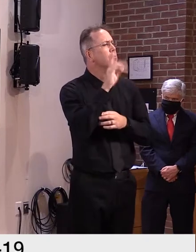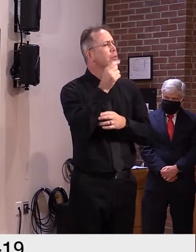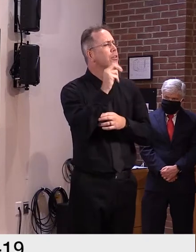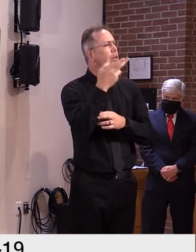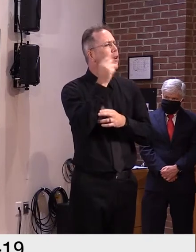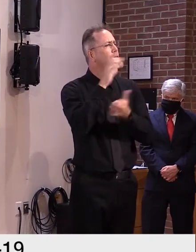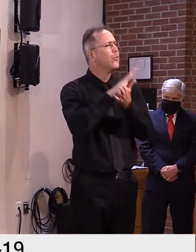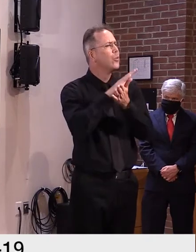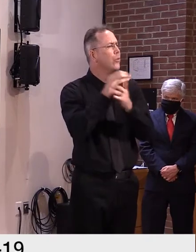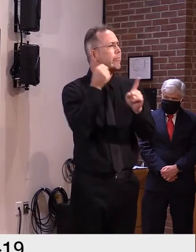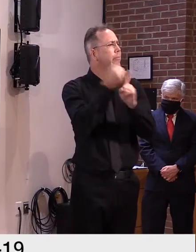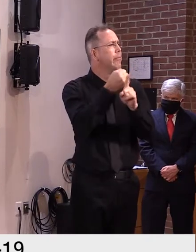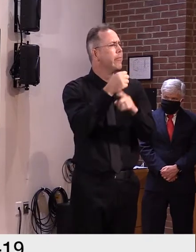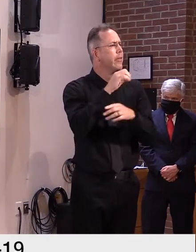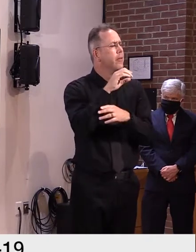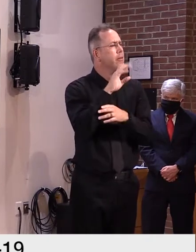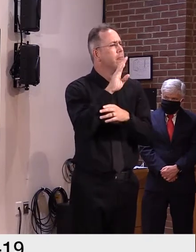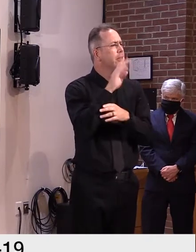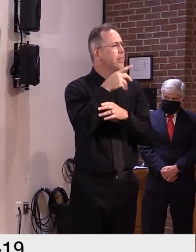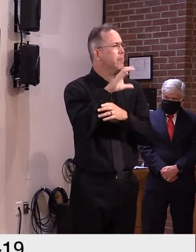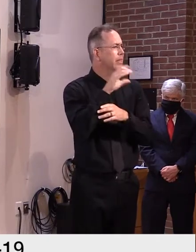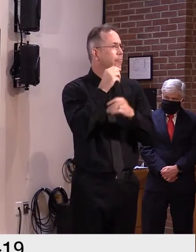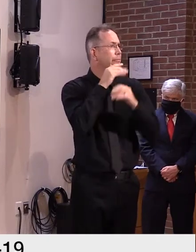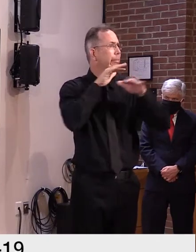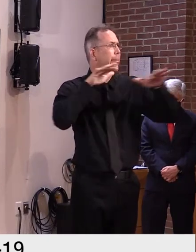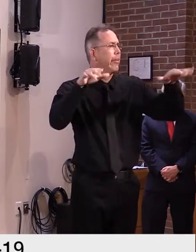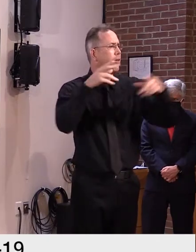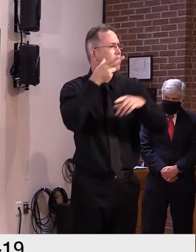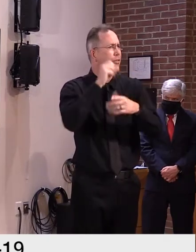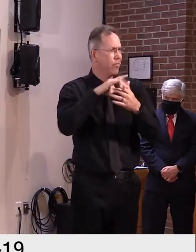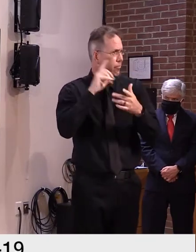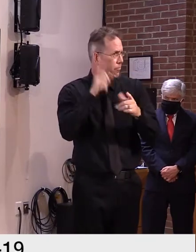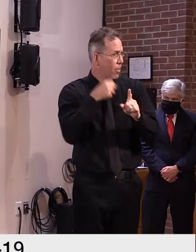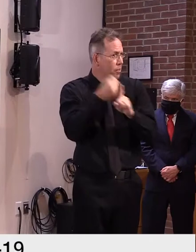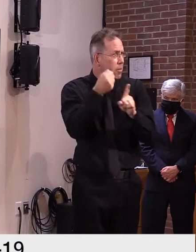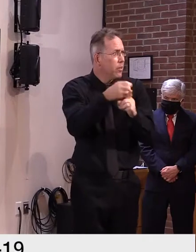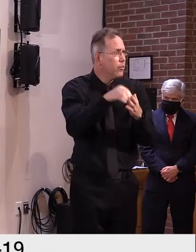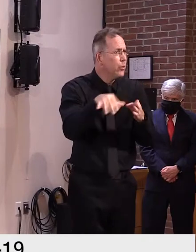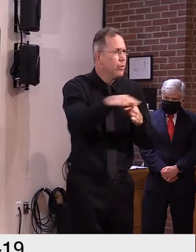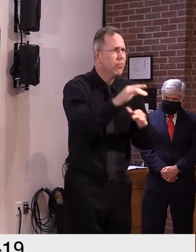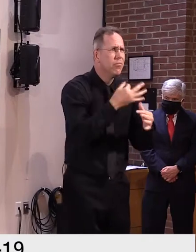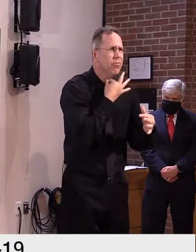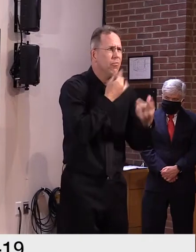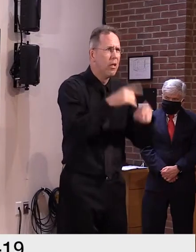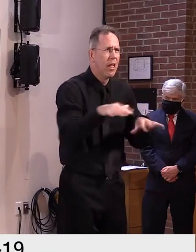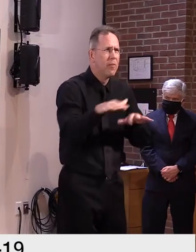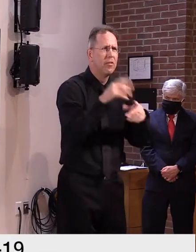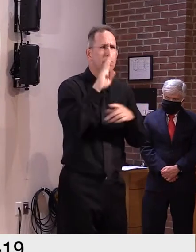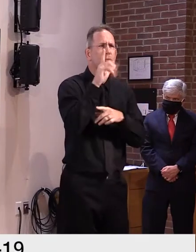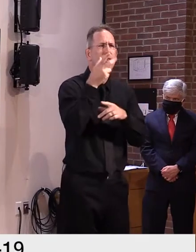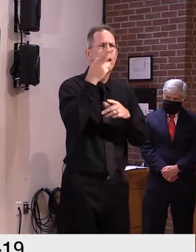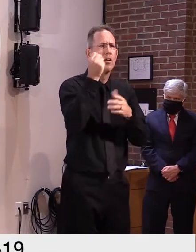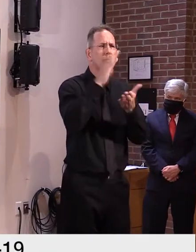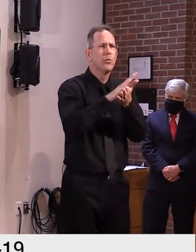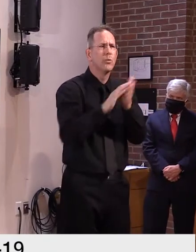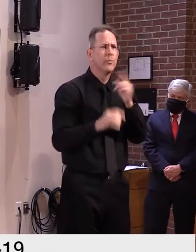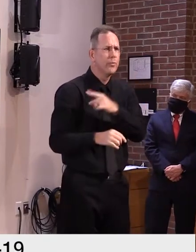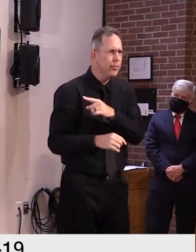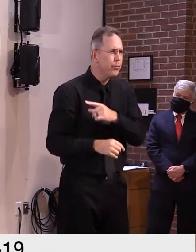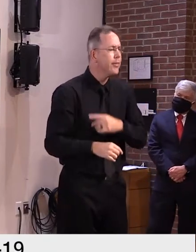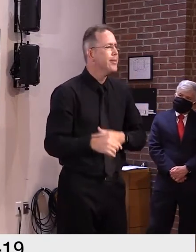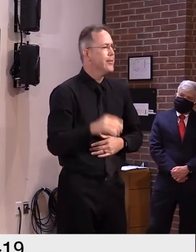remotely? Yeah, that's a question that's come up a lot lately. To be clear,